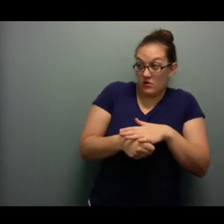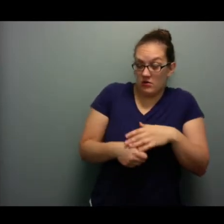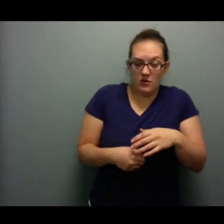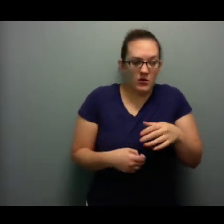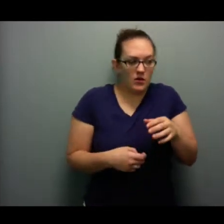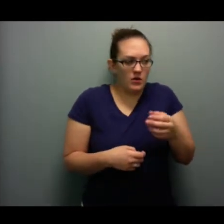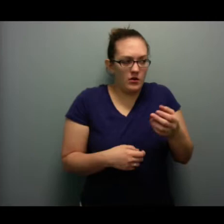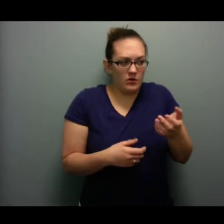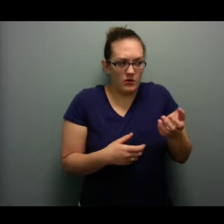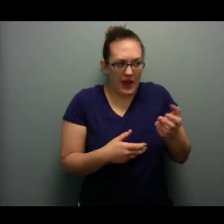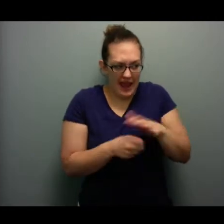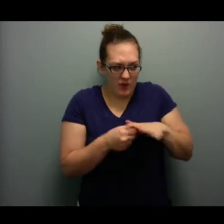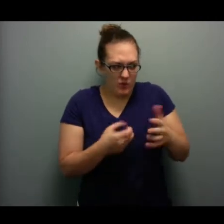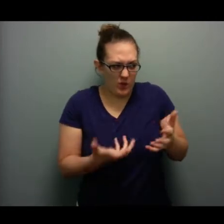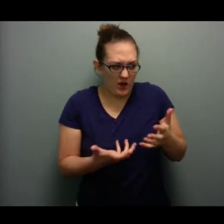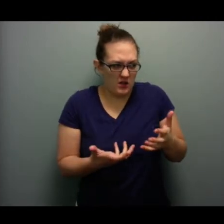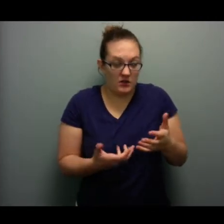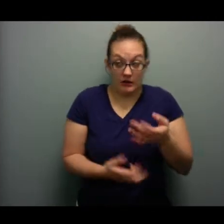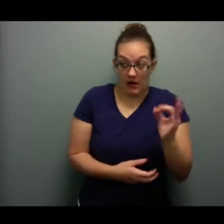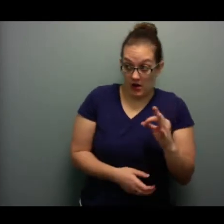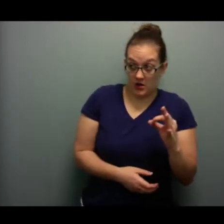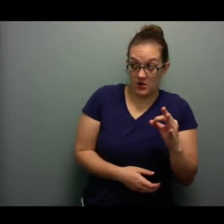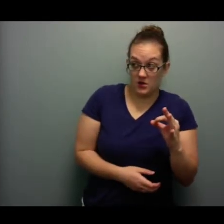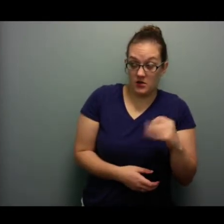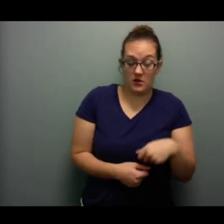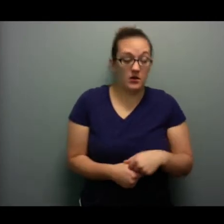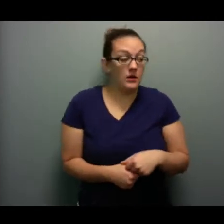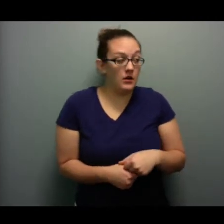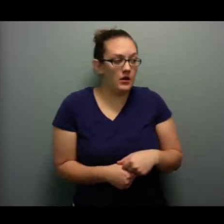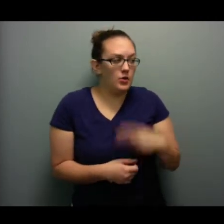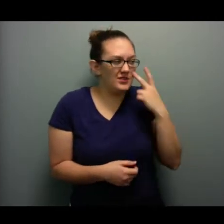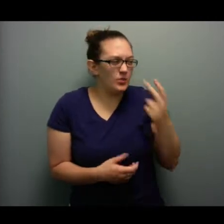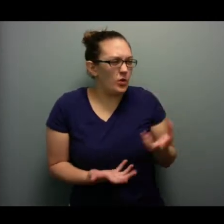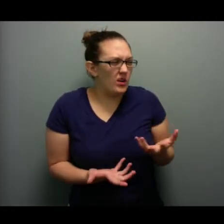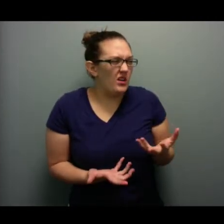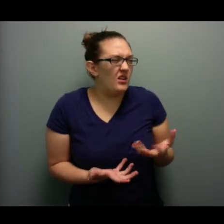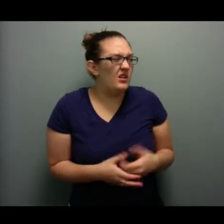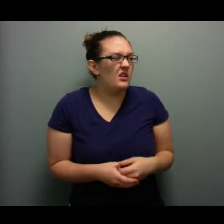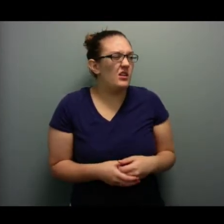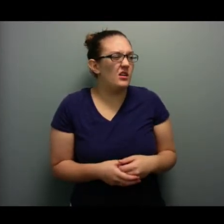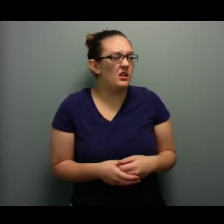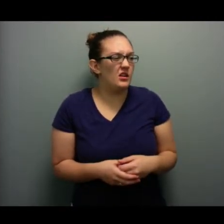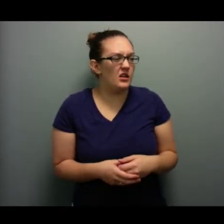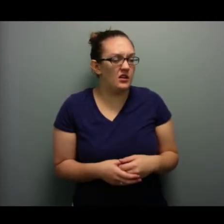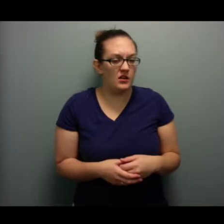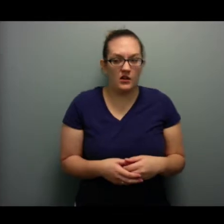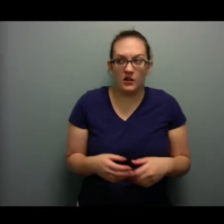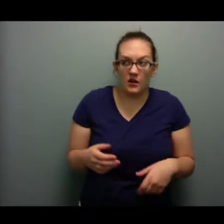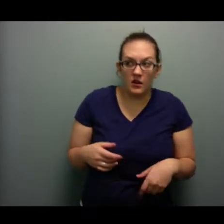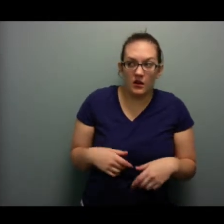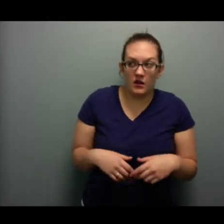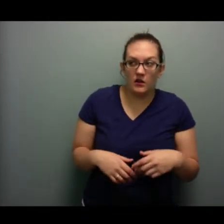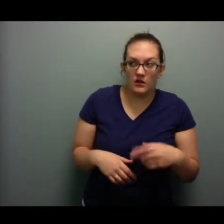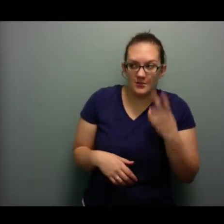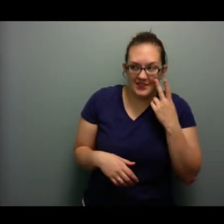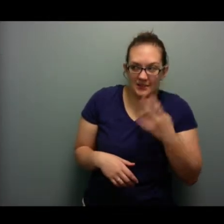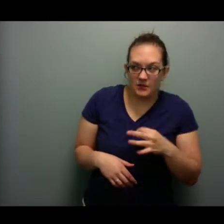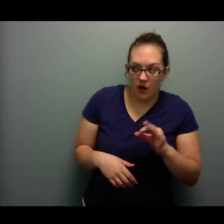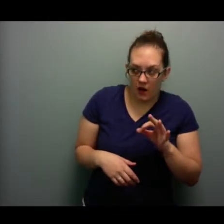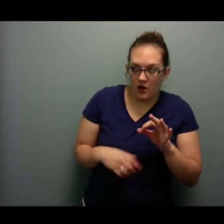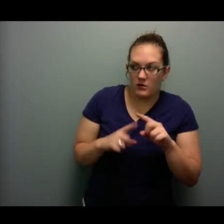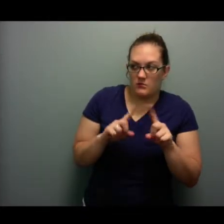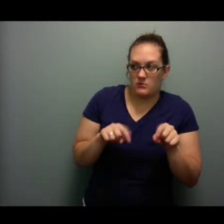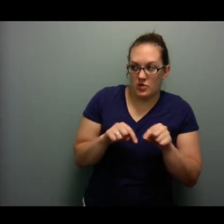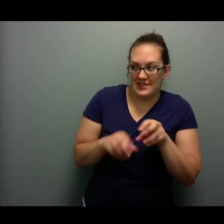the area? 9. So what do you actually see? 9 what? What do you actually see? 9